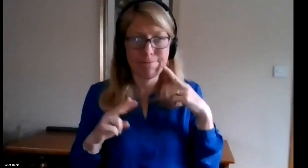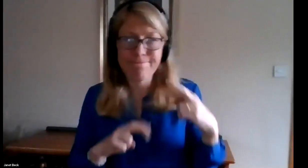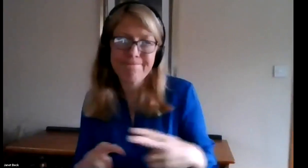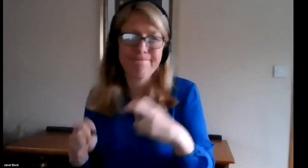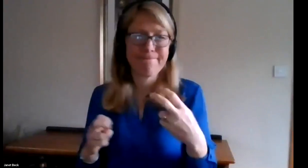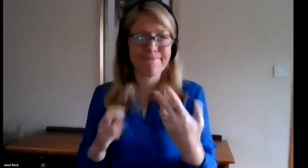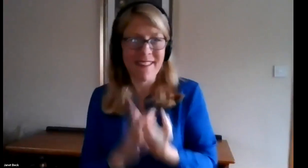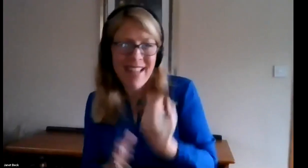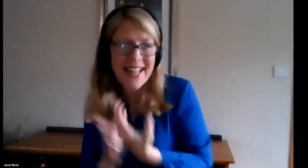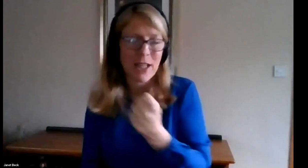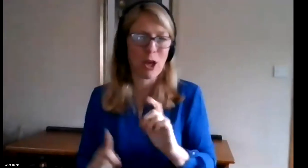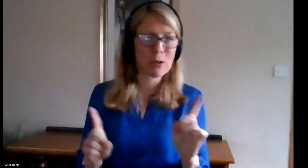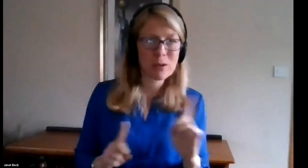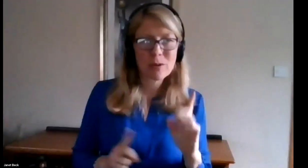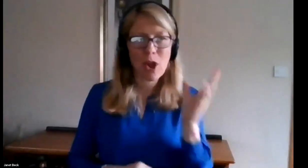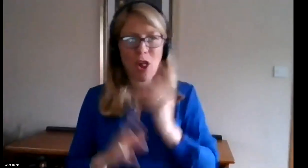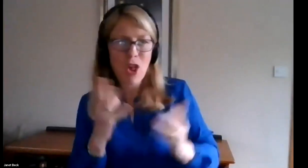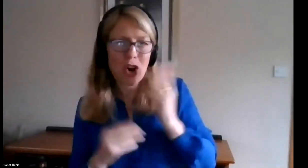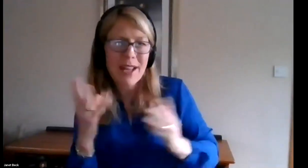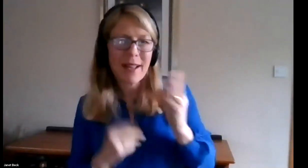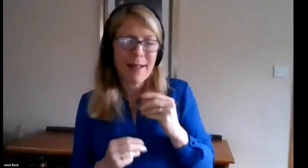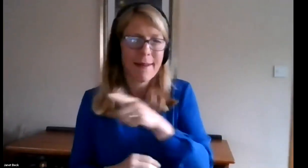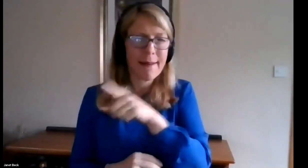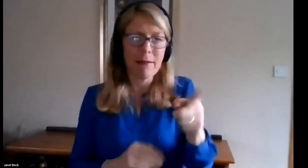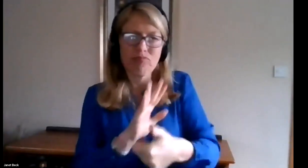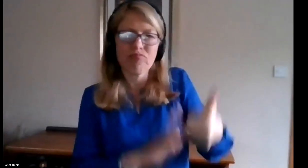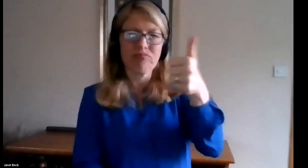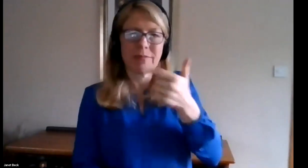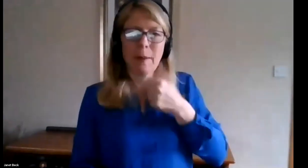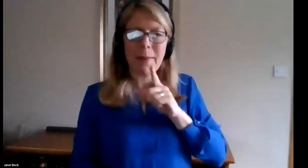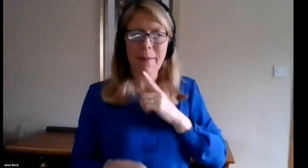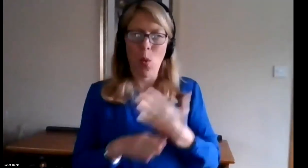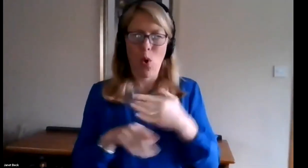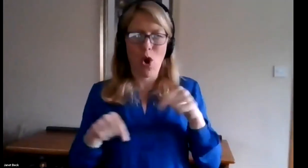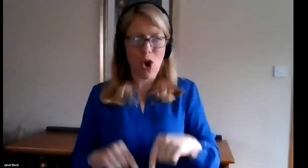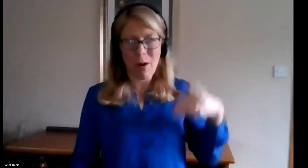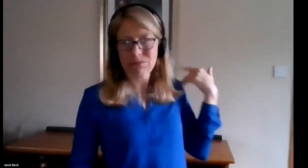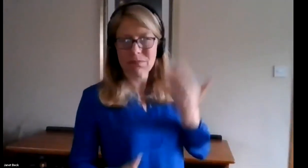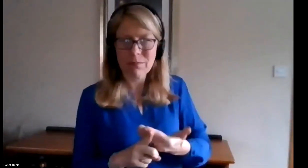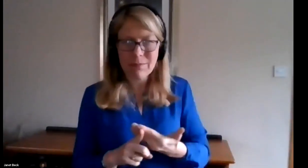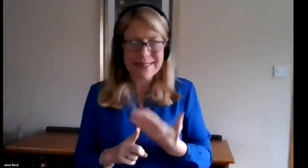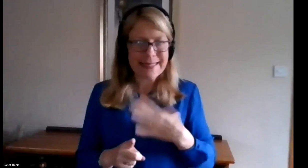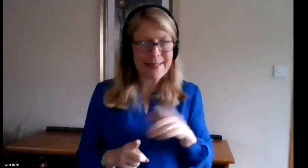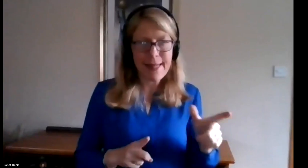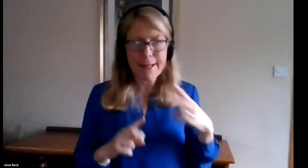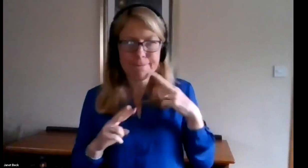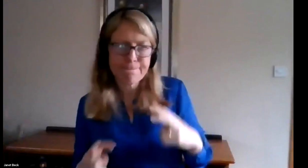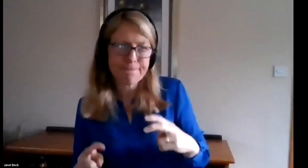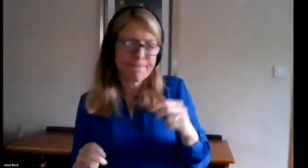the experts and from the people leading the industry and the people who have been working in the industry for this long.